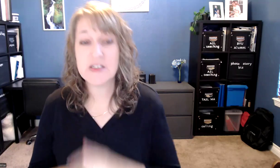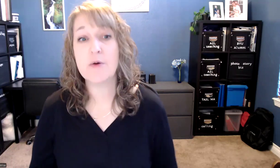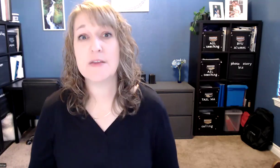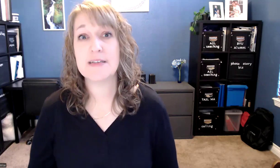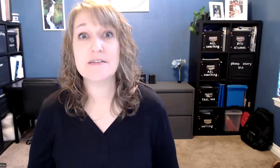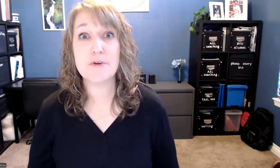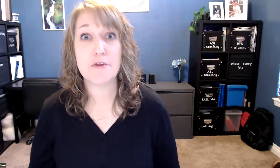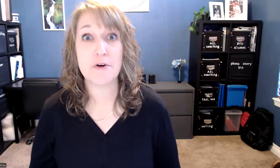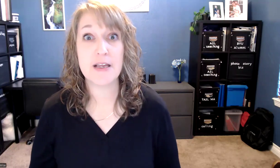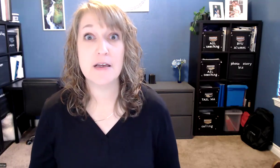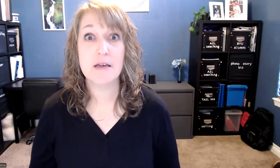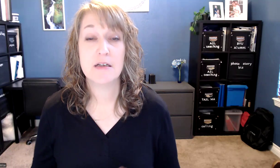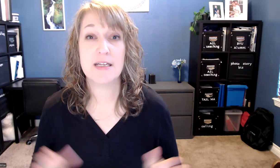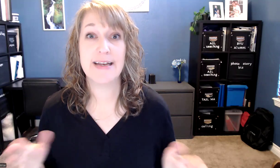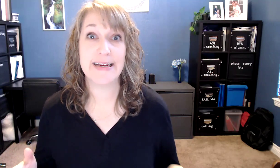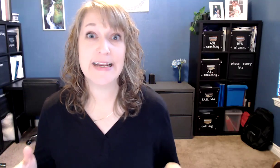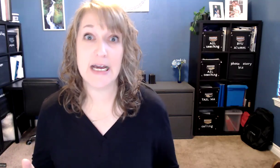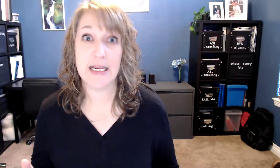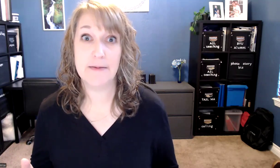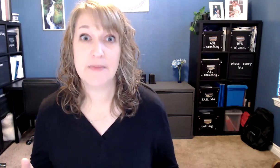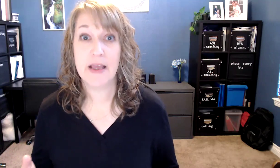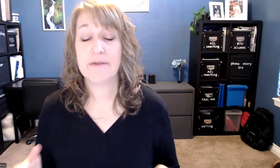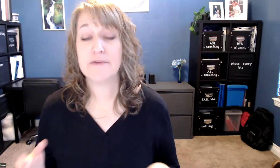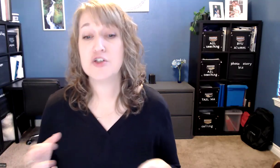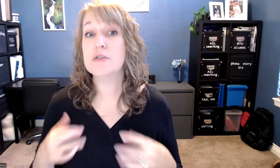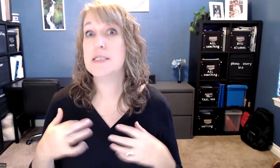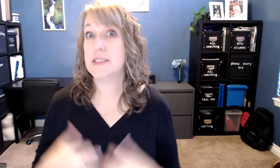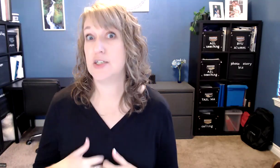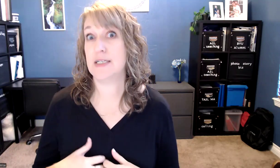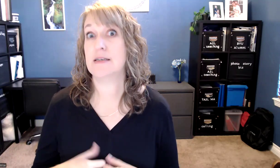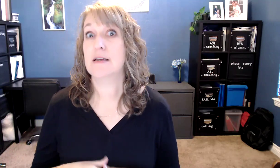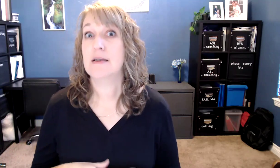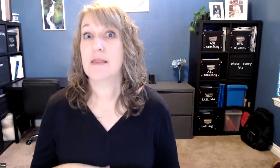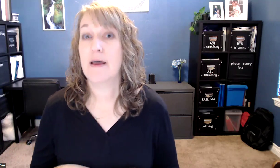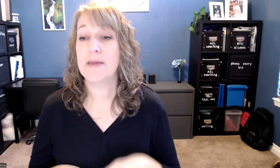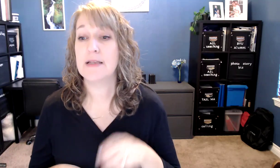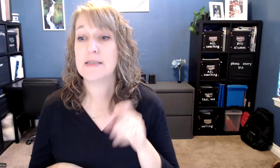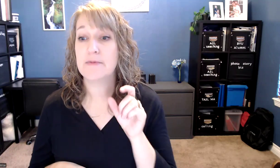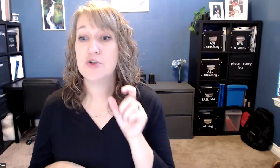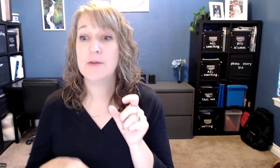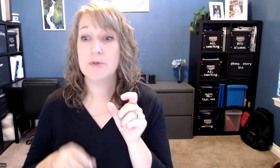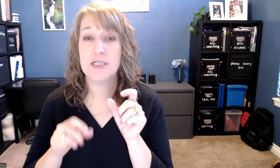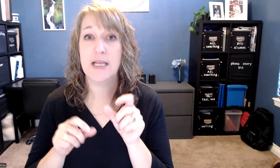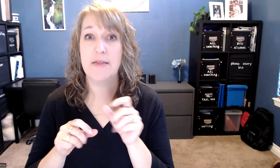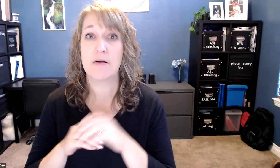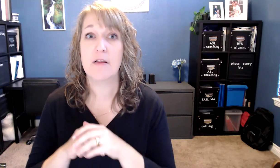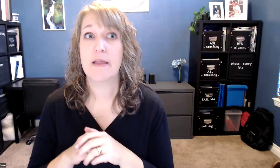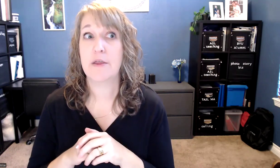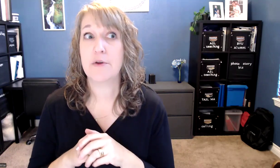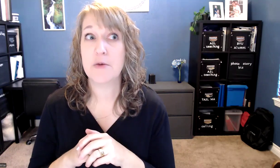So the signs for 30 to 99 have two digits. That means they have two numbers together. Like